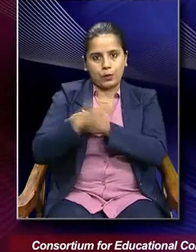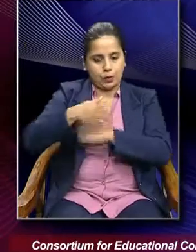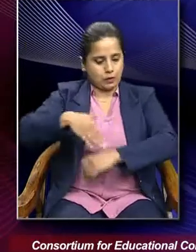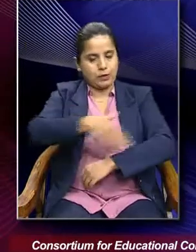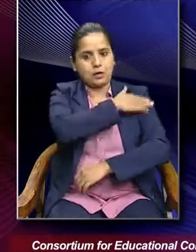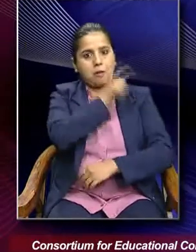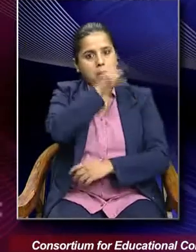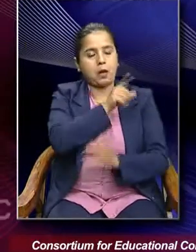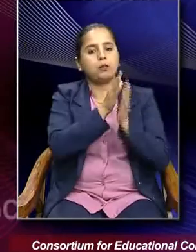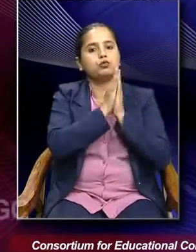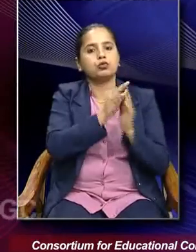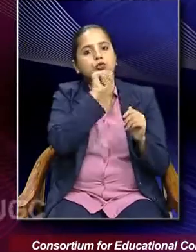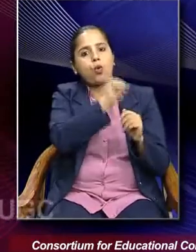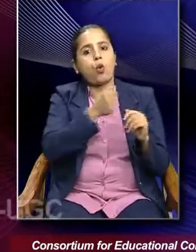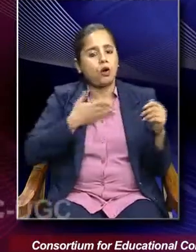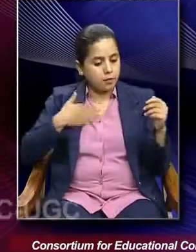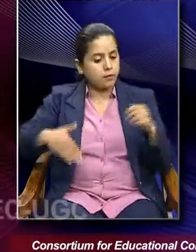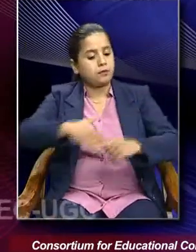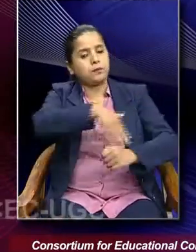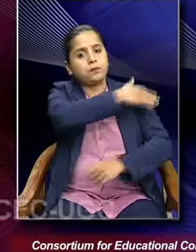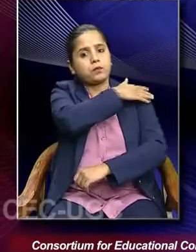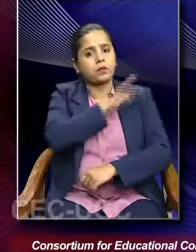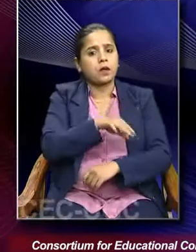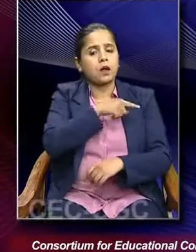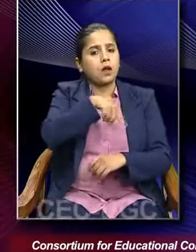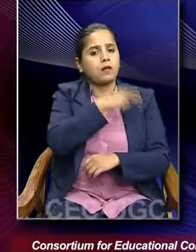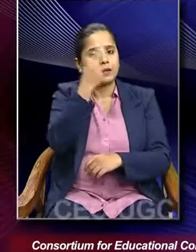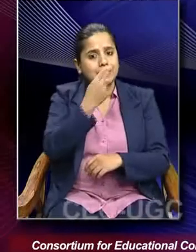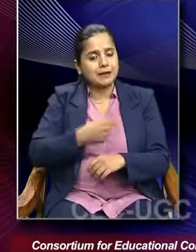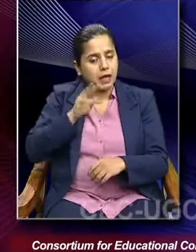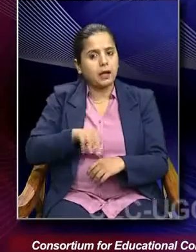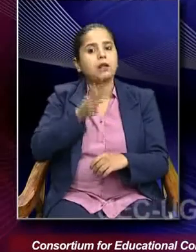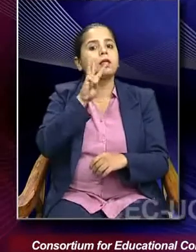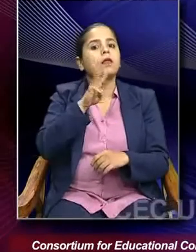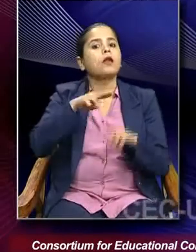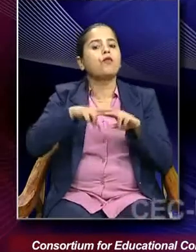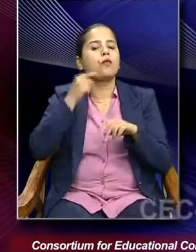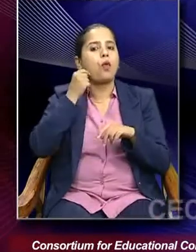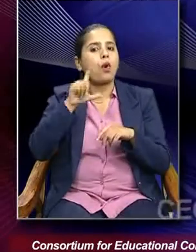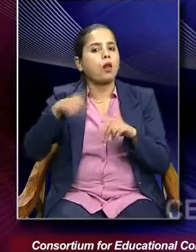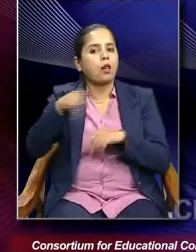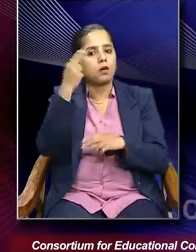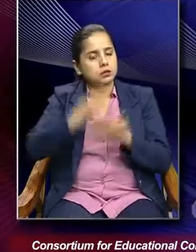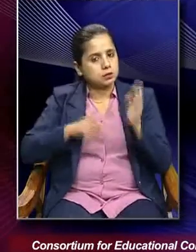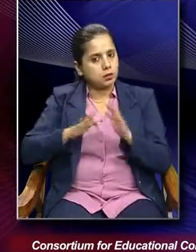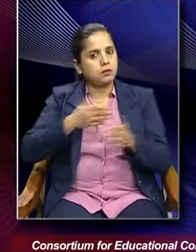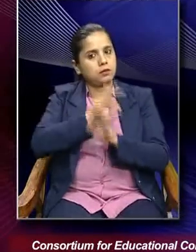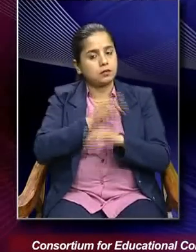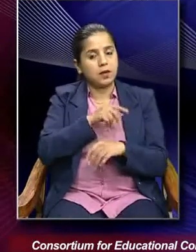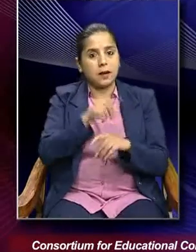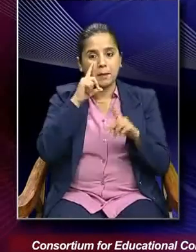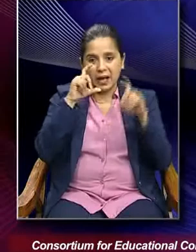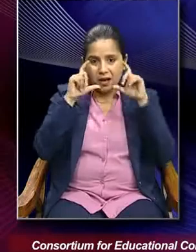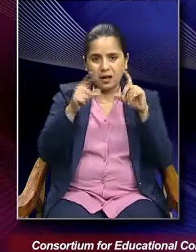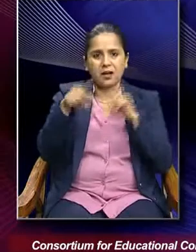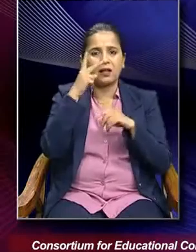shawl also has a trefoil design on it. And the image kind